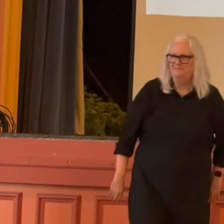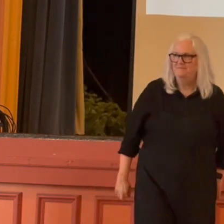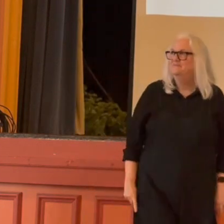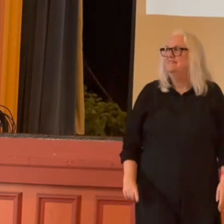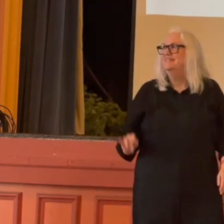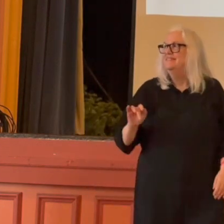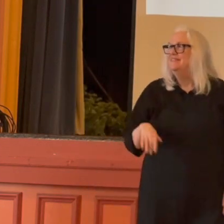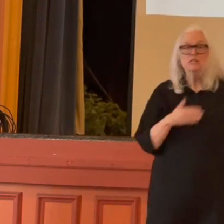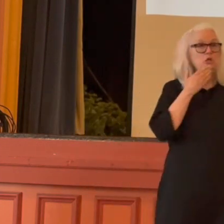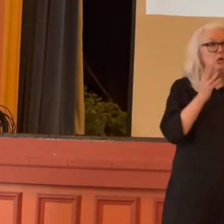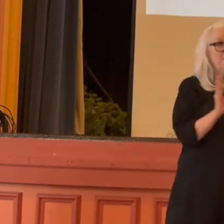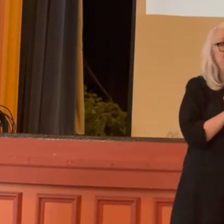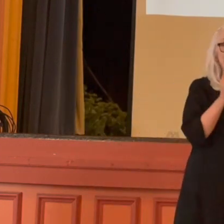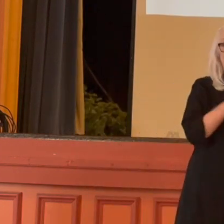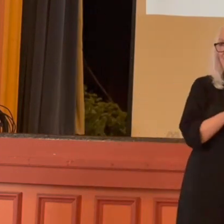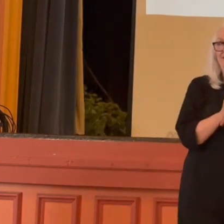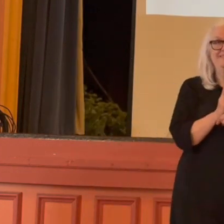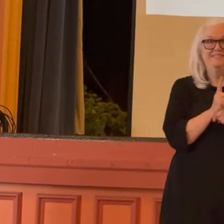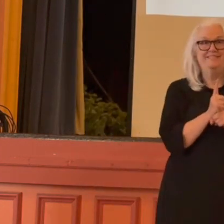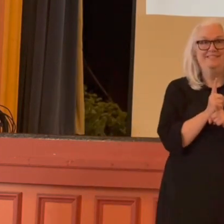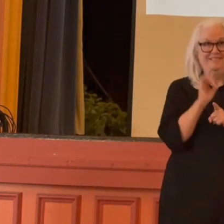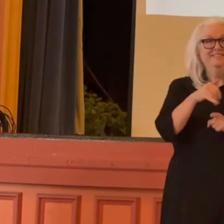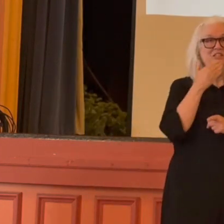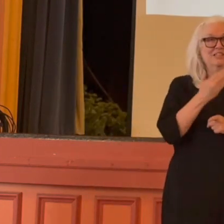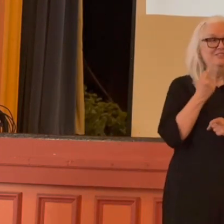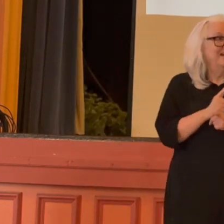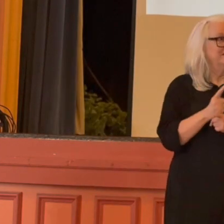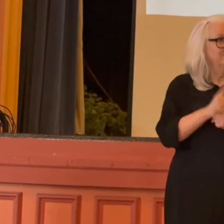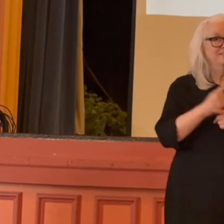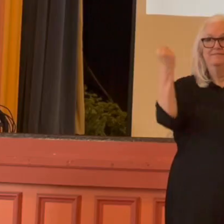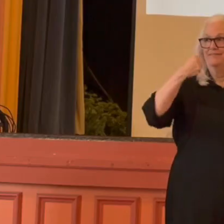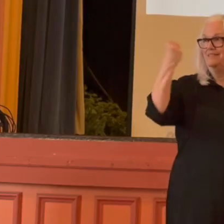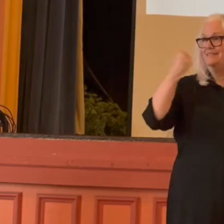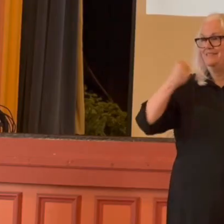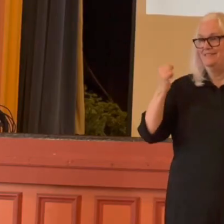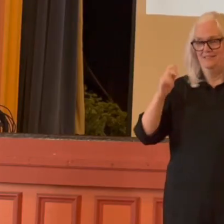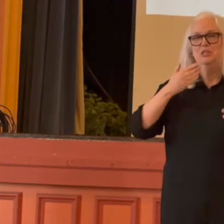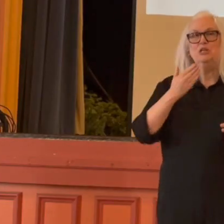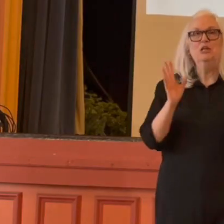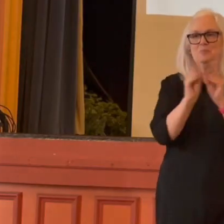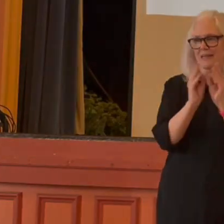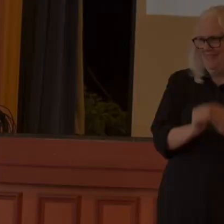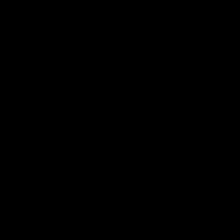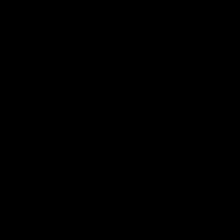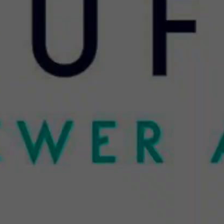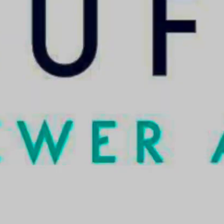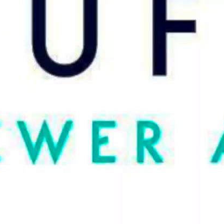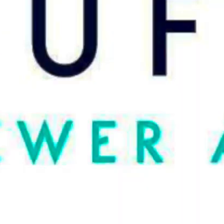That was a good meeting, wasn't it? Wasn't it? Yes, that was a good meeting. Very good. Good evening.